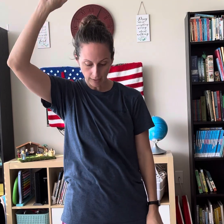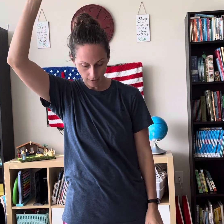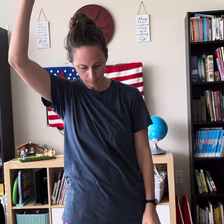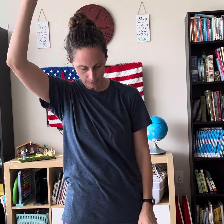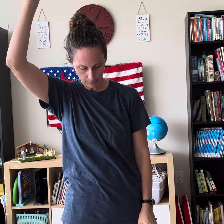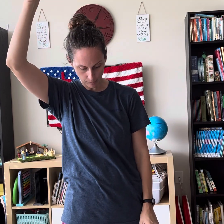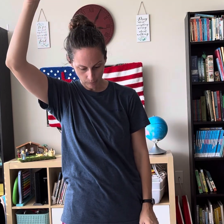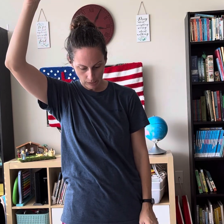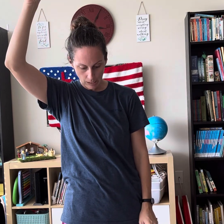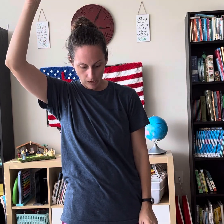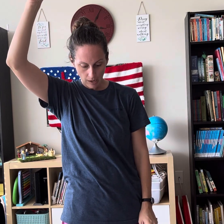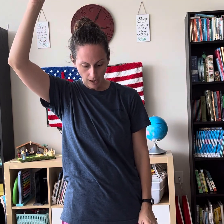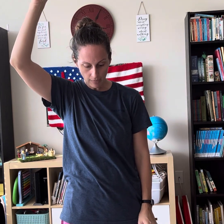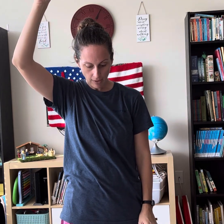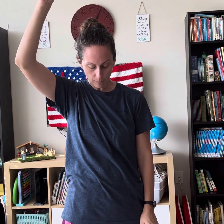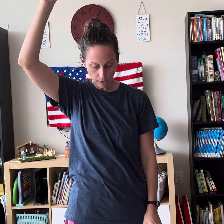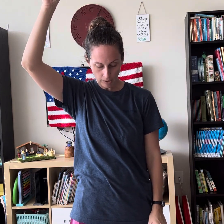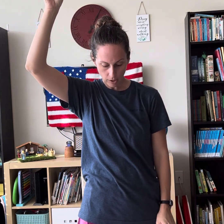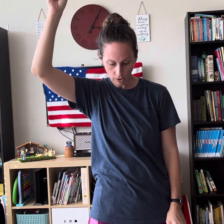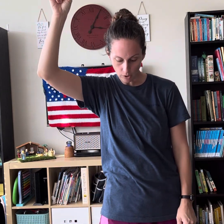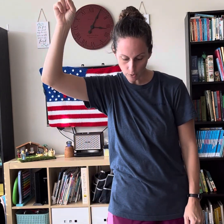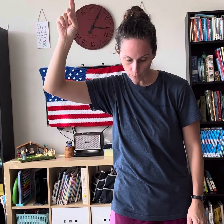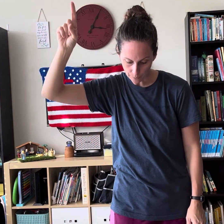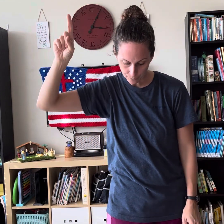up to him. And then we're going to go